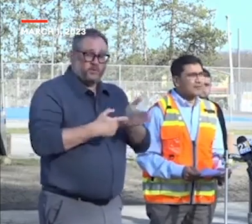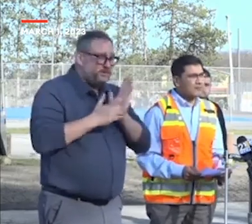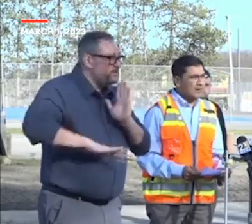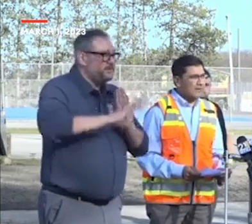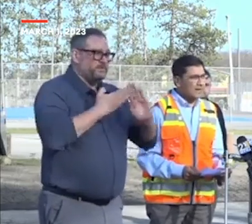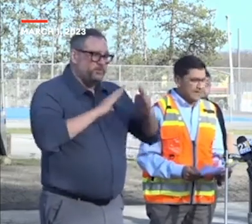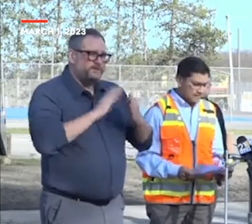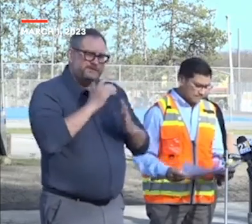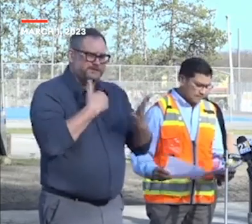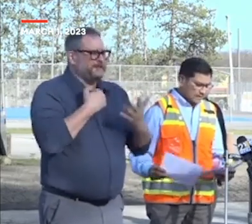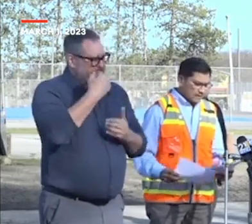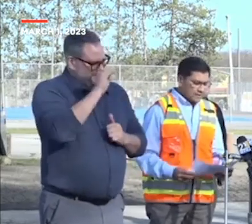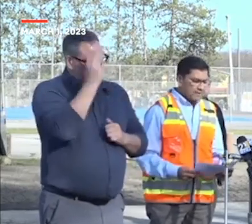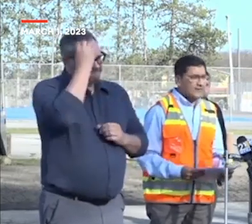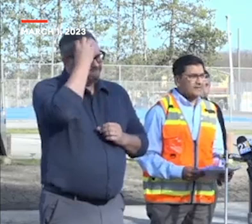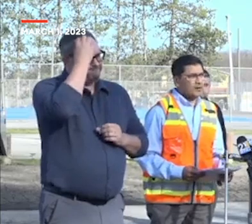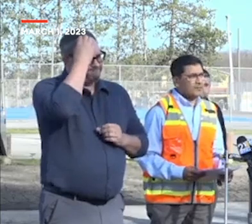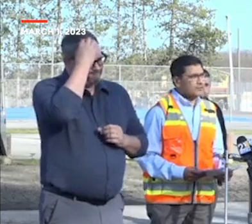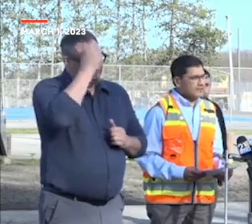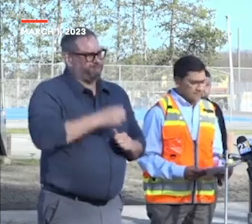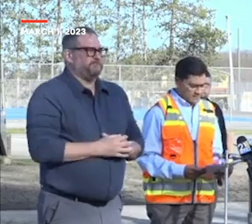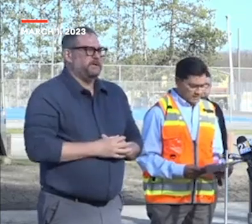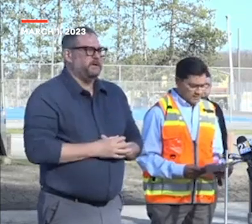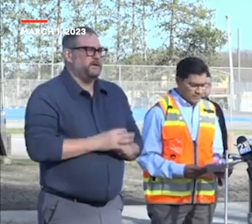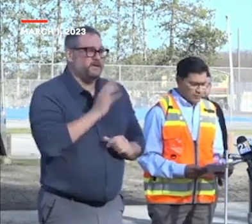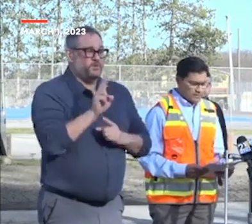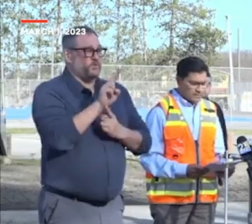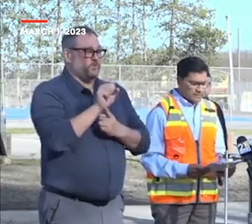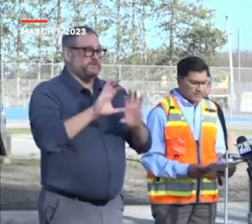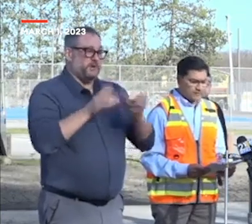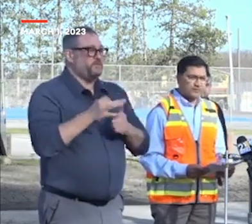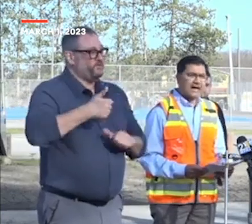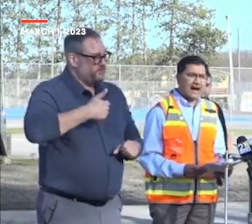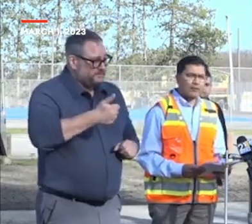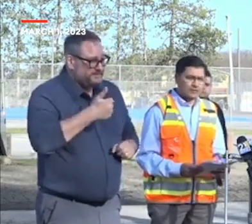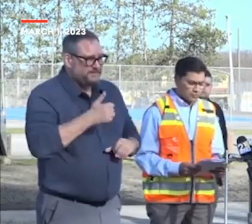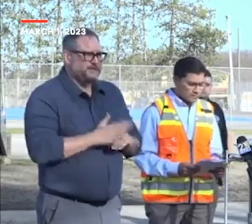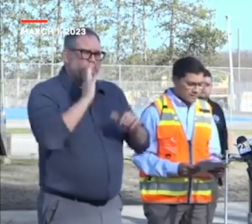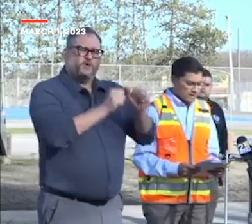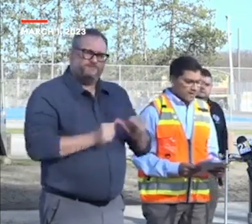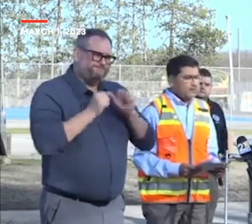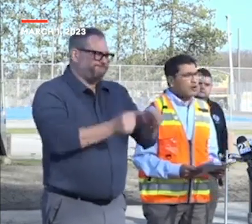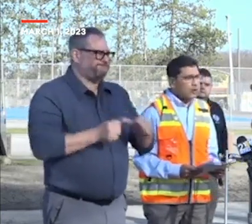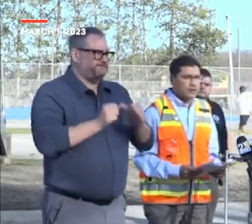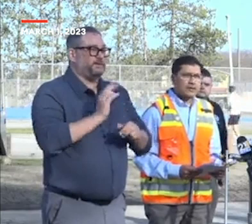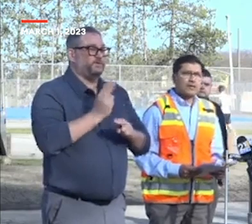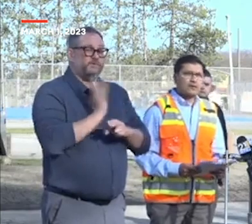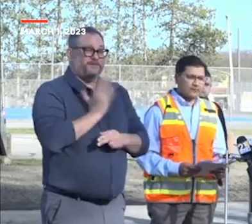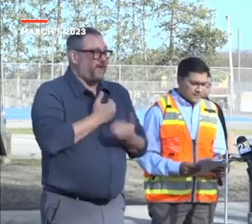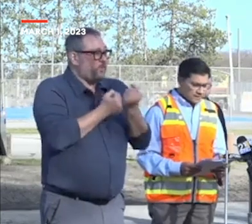top of my mind. The U.S. Department of Transportation will continue to use our tools to